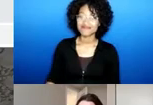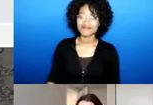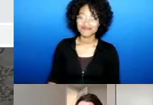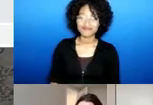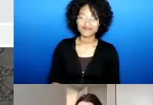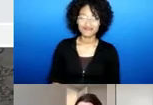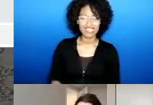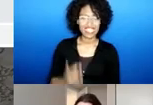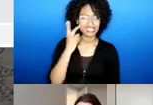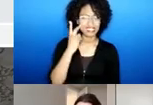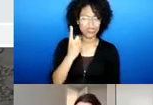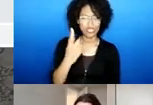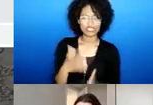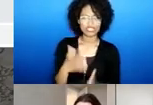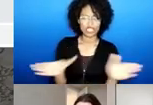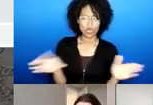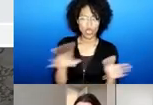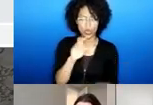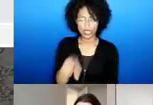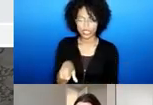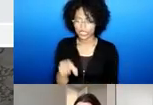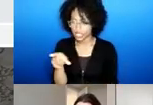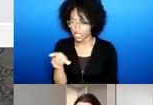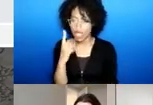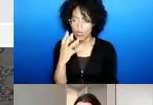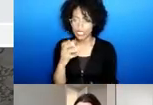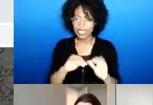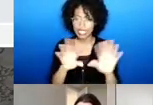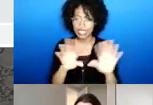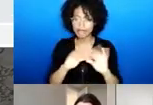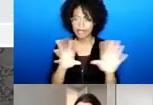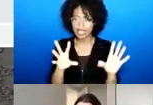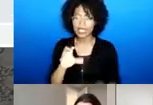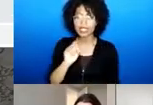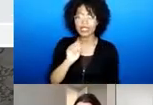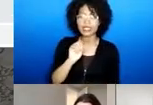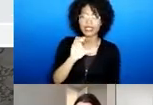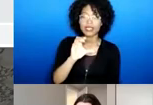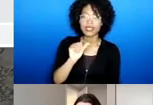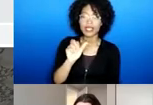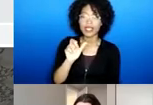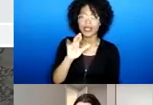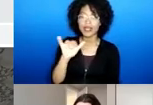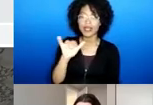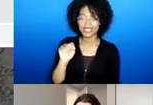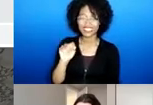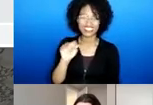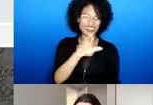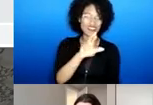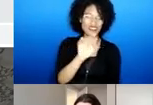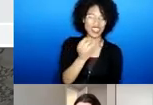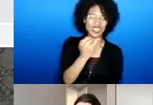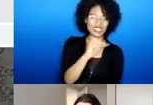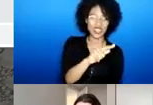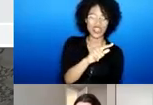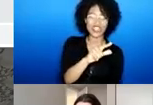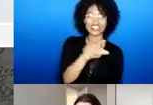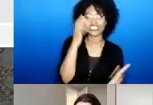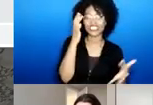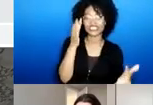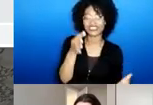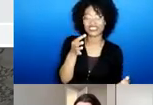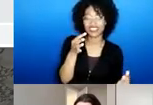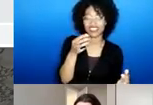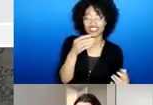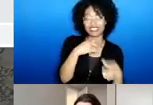I see one general question that I want to clarify. Scarrett, as or Rachel has described the capacity